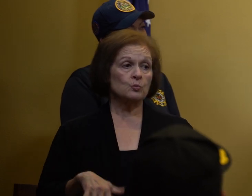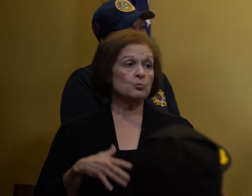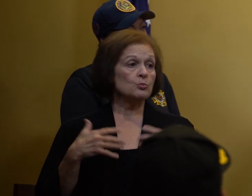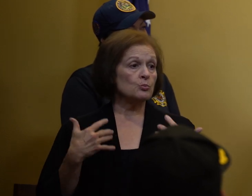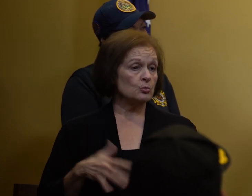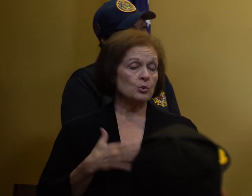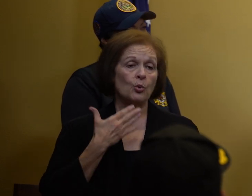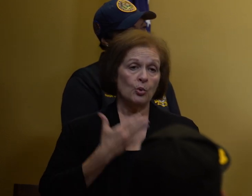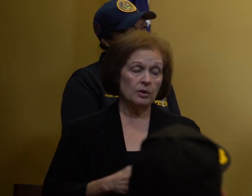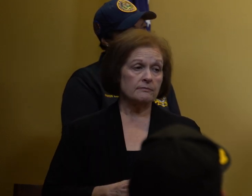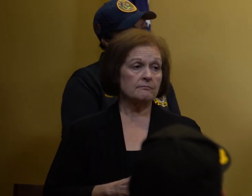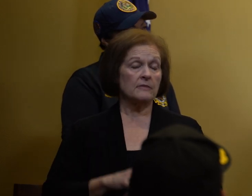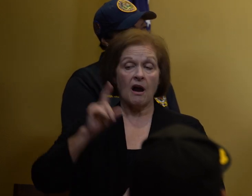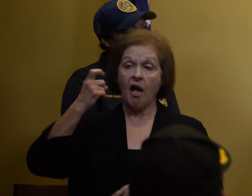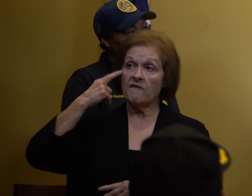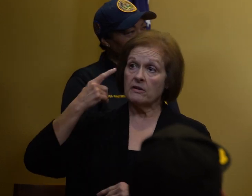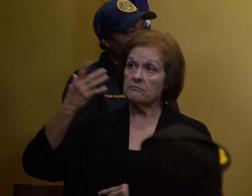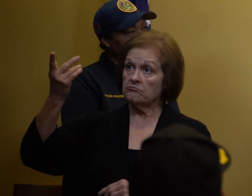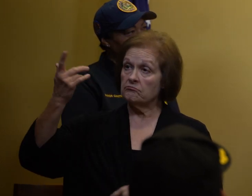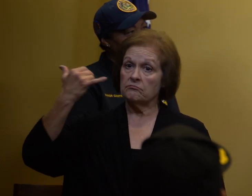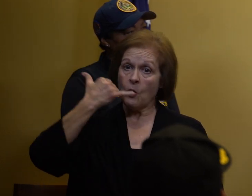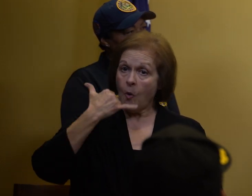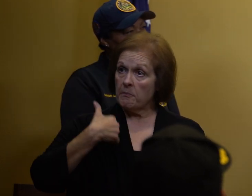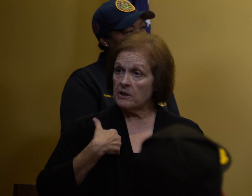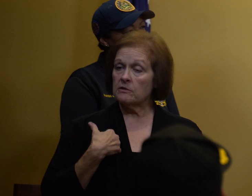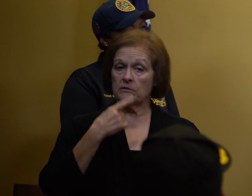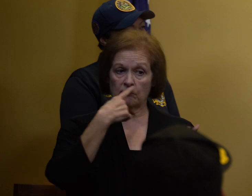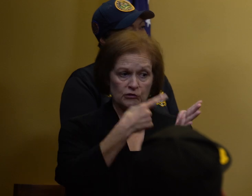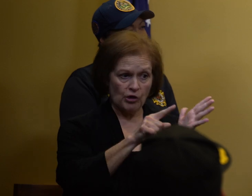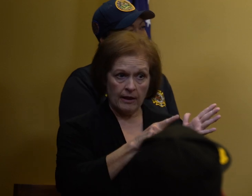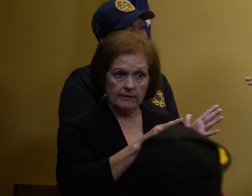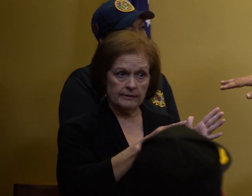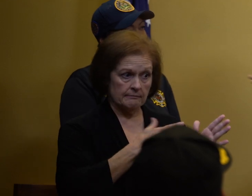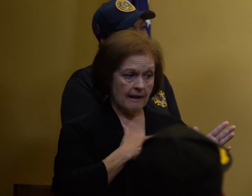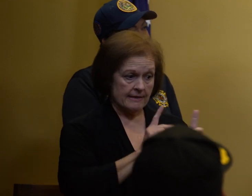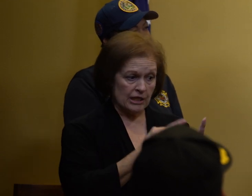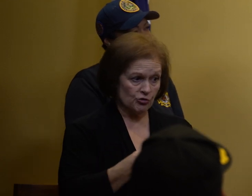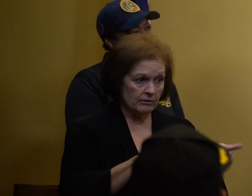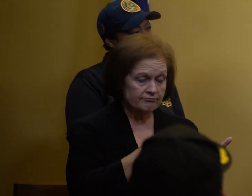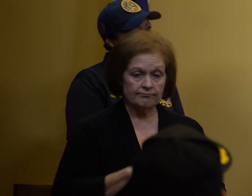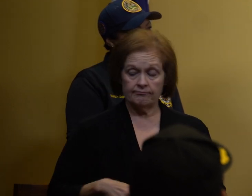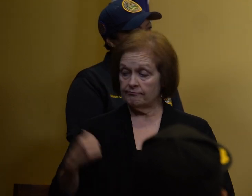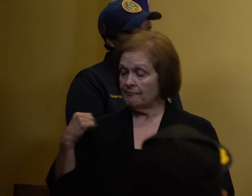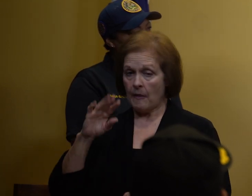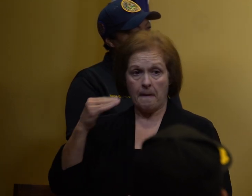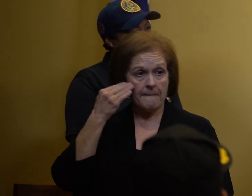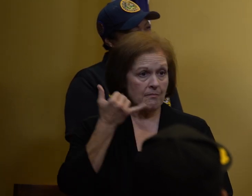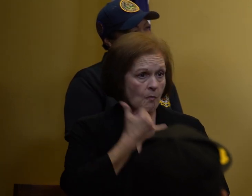From the governor calling me to check on our district, from the mayor checking